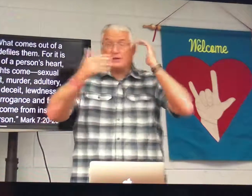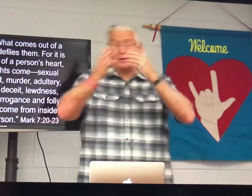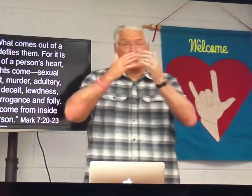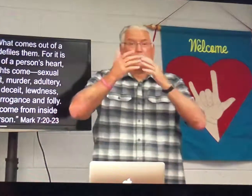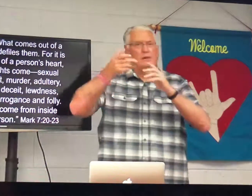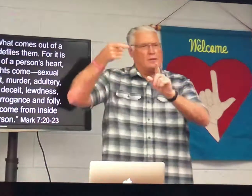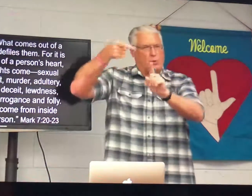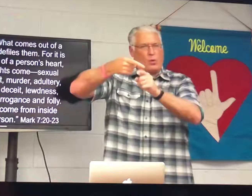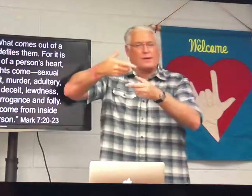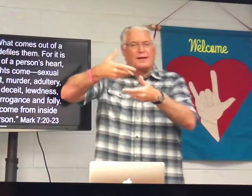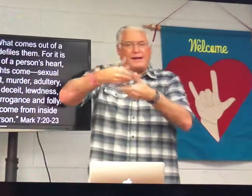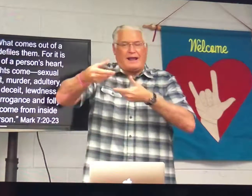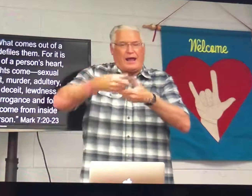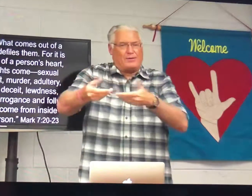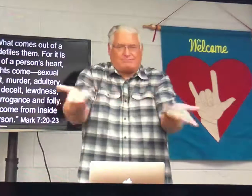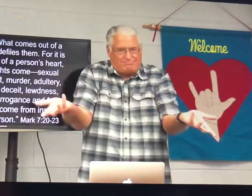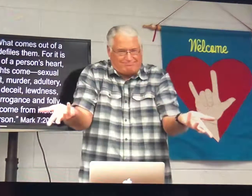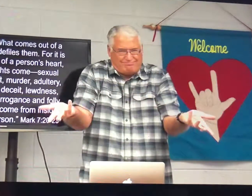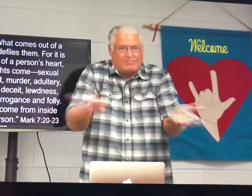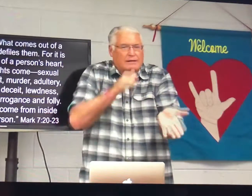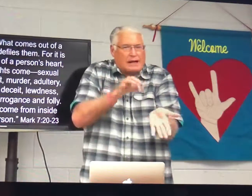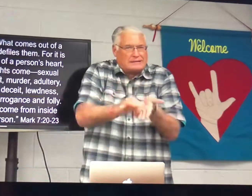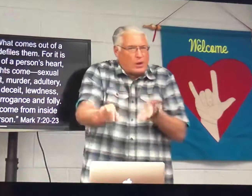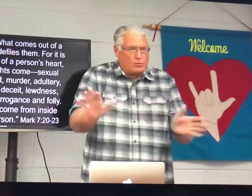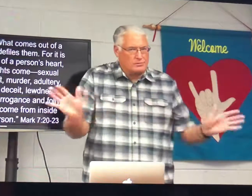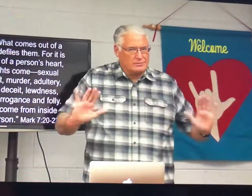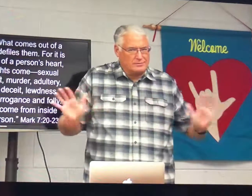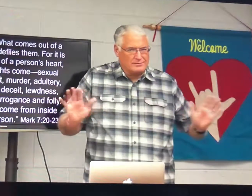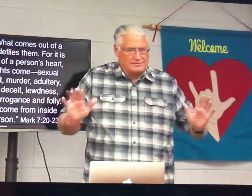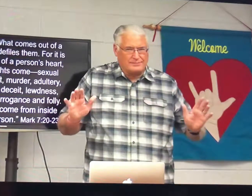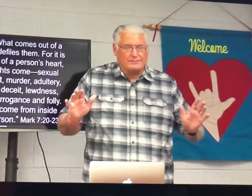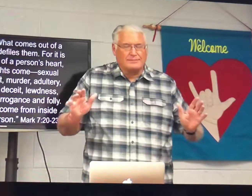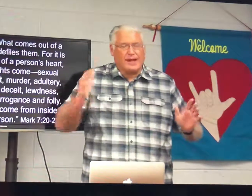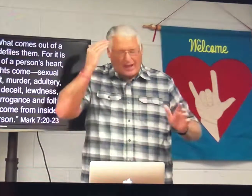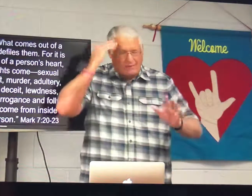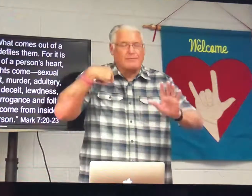what's next, Coors Light, the world's most refreshing beer. Tired.